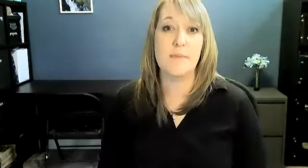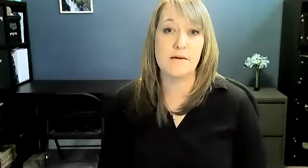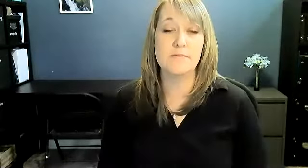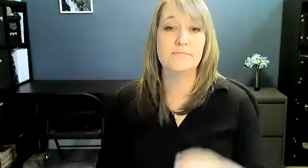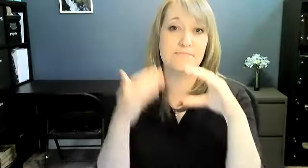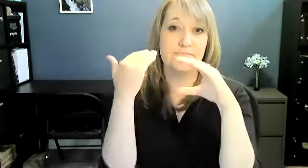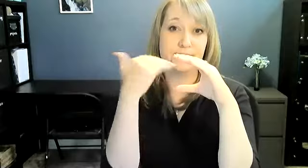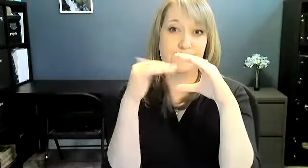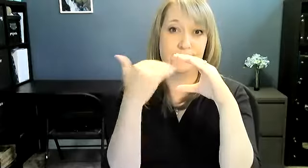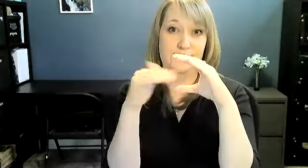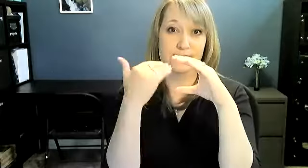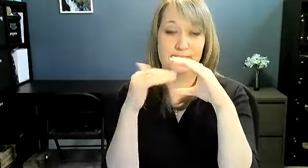email.